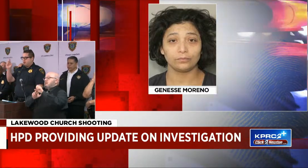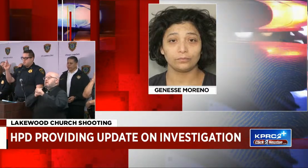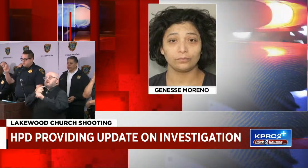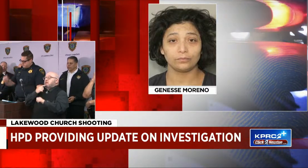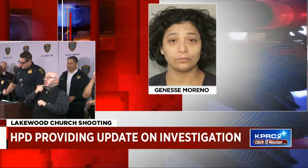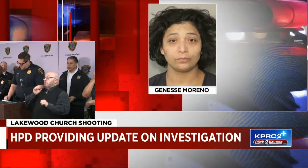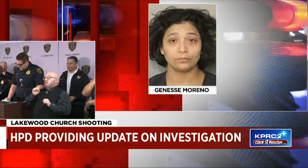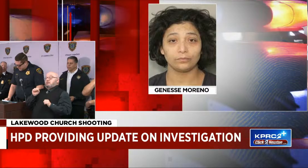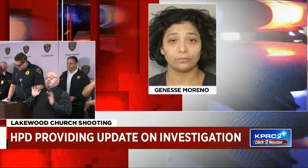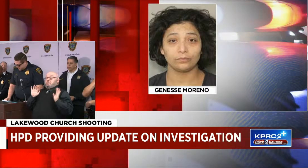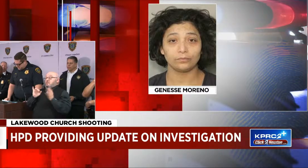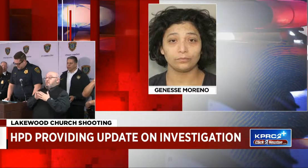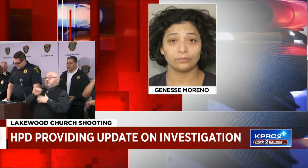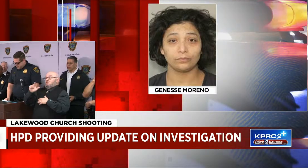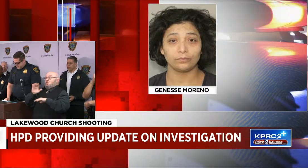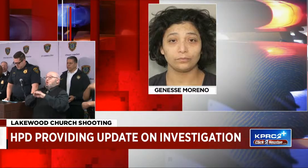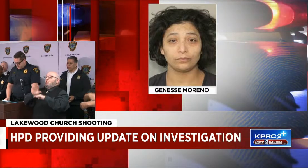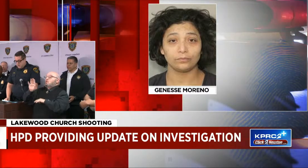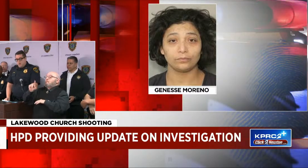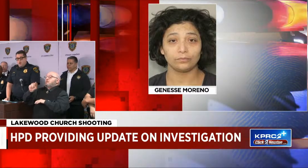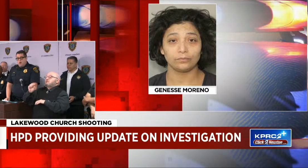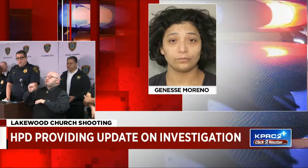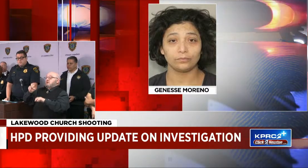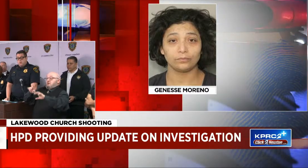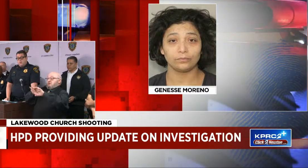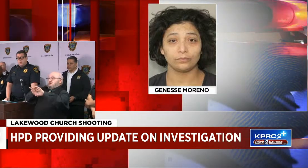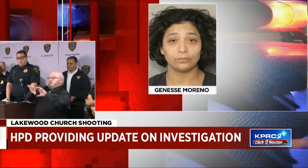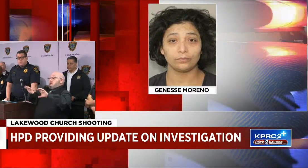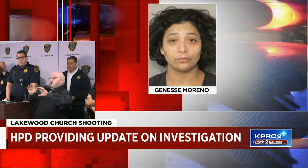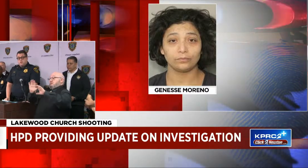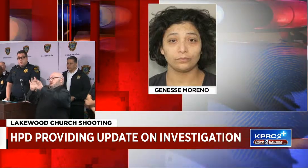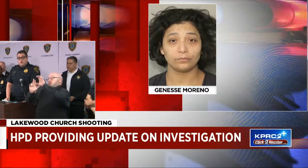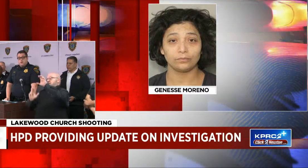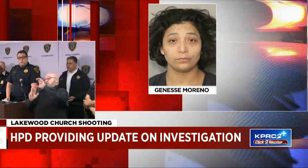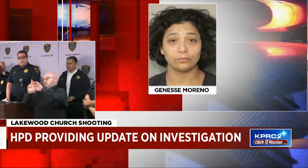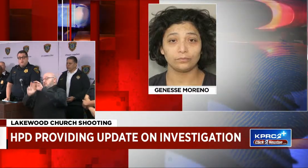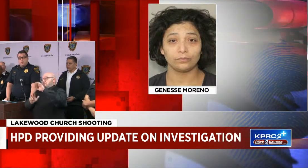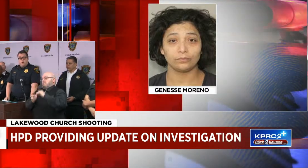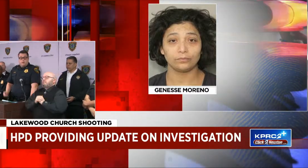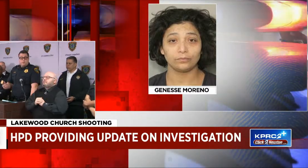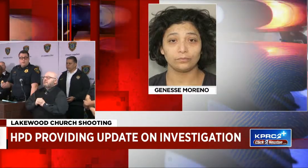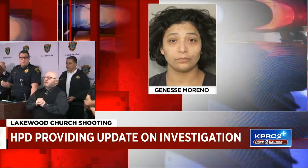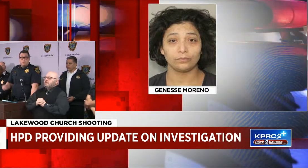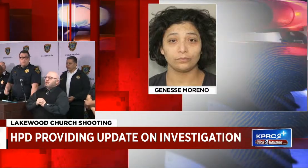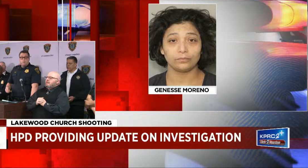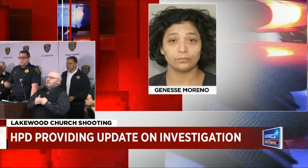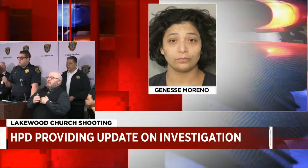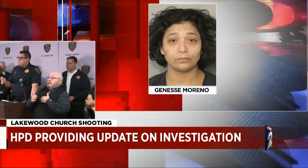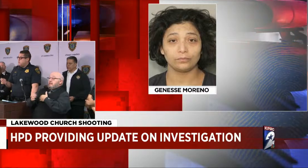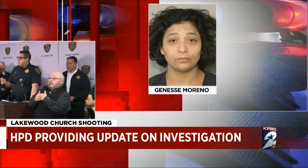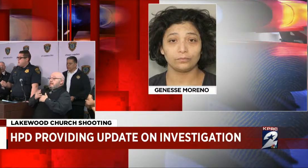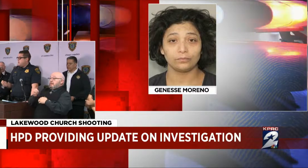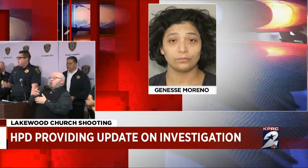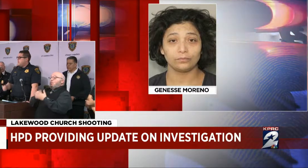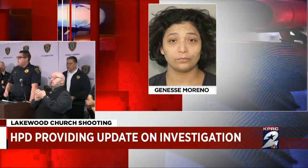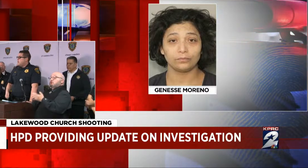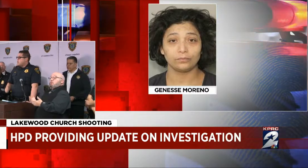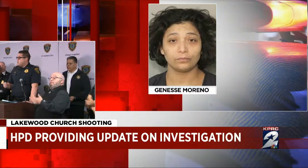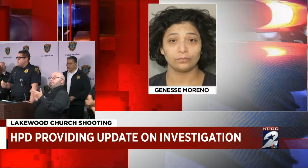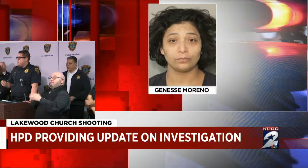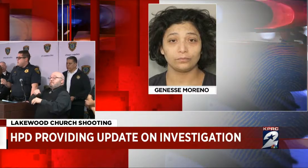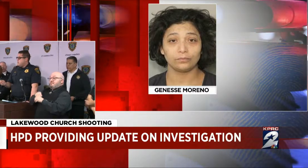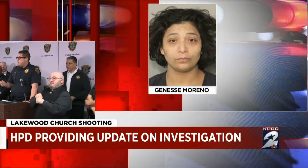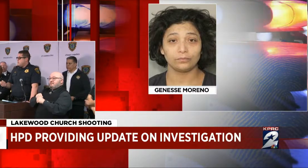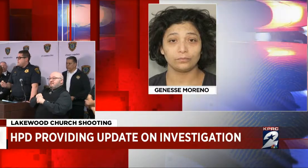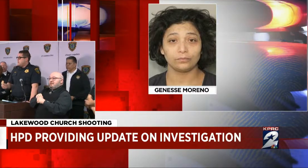stated Palestine on the buttstock. Also within the possession of her, near her, what she brought in,